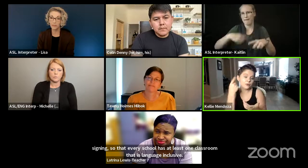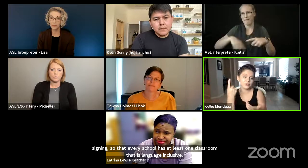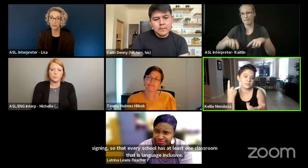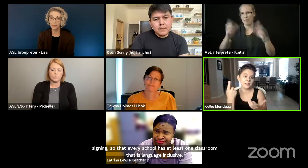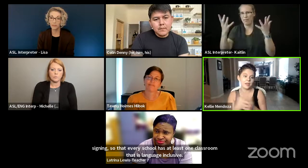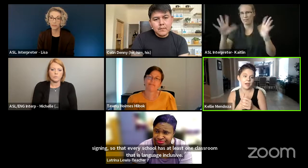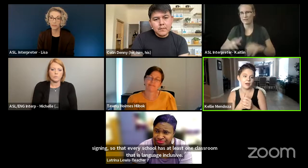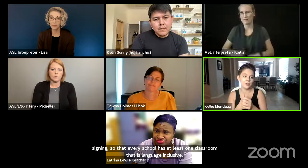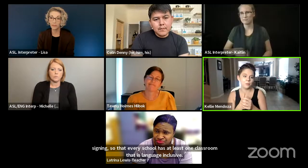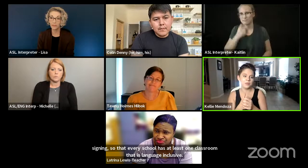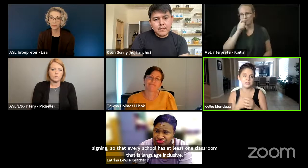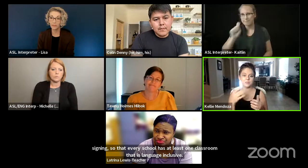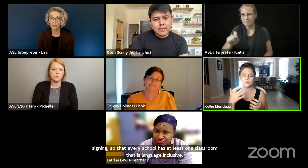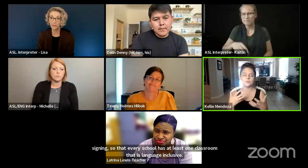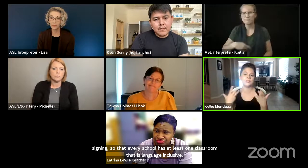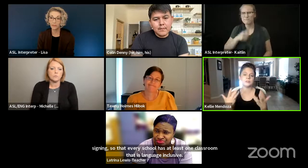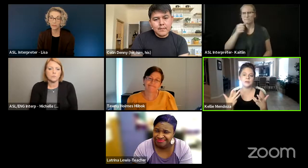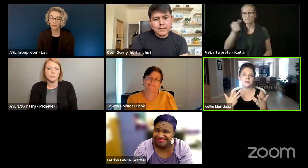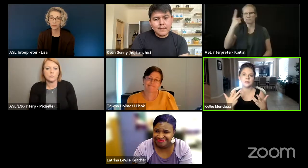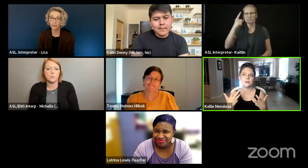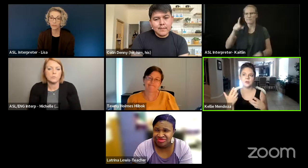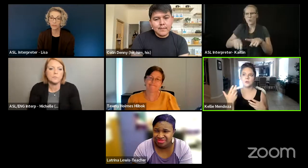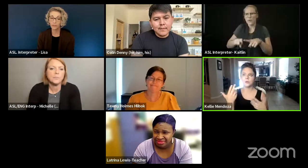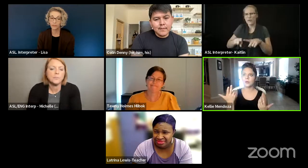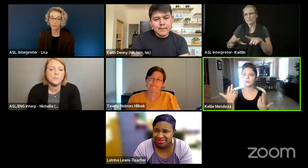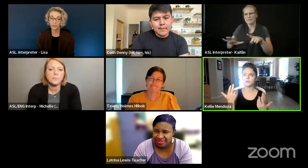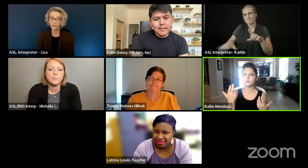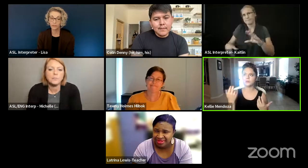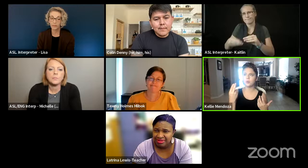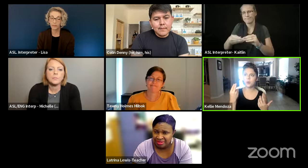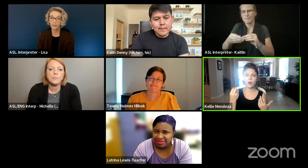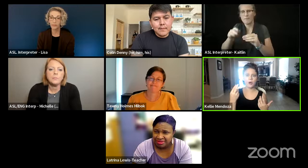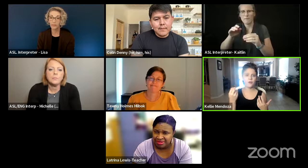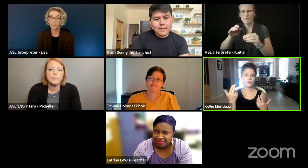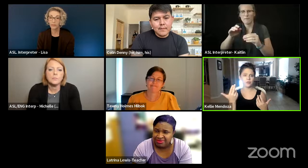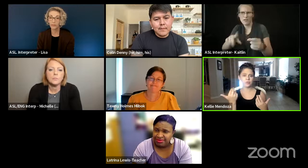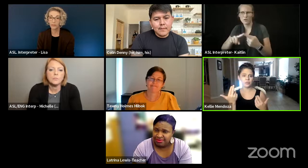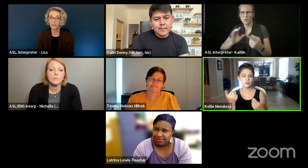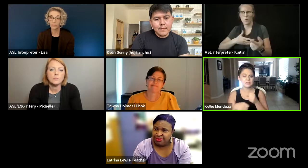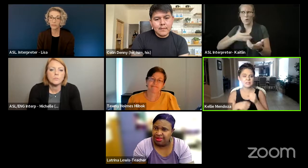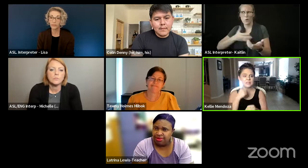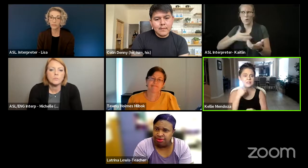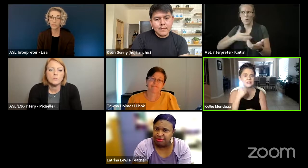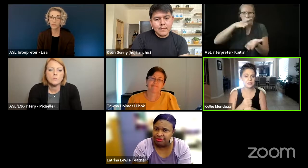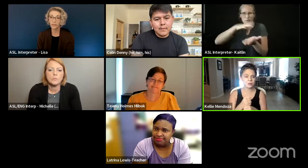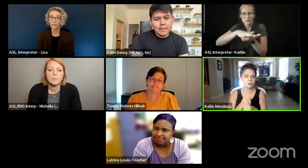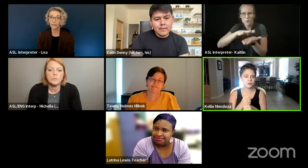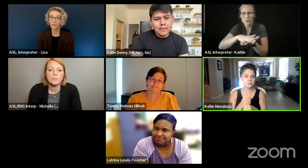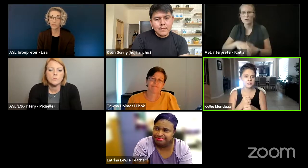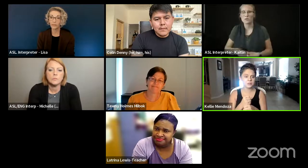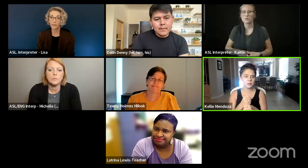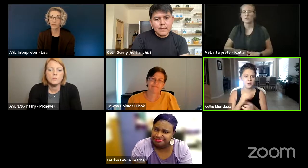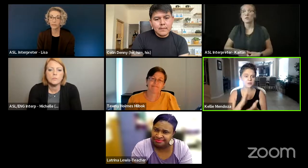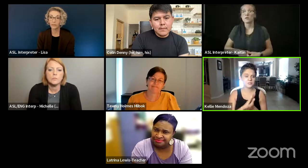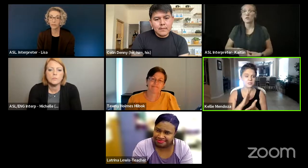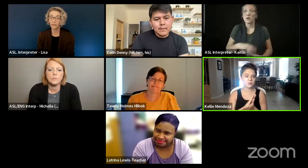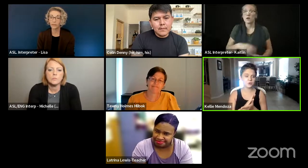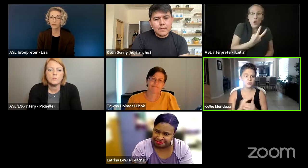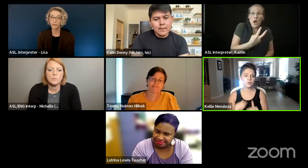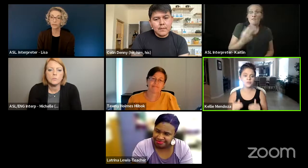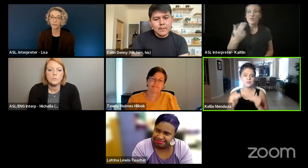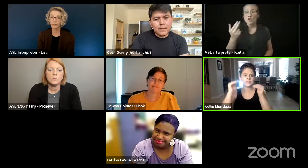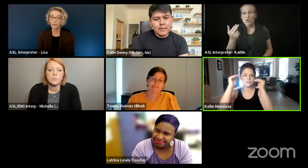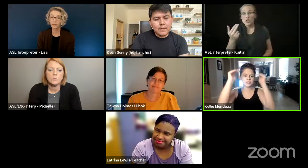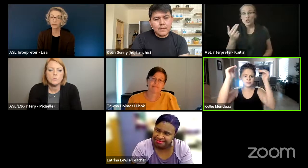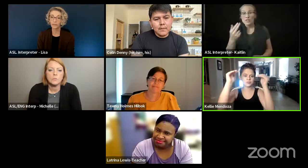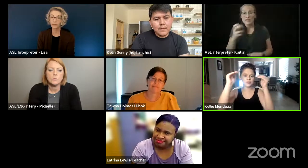I don't understand that. We spend, what, 12 or 13 years of